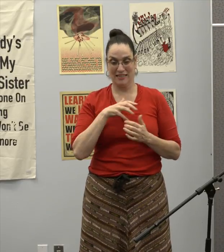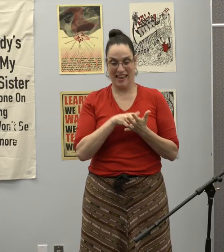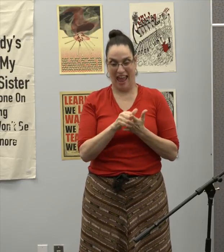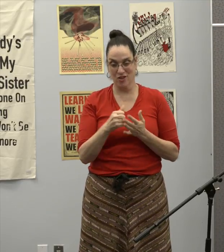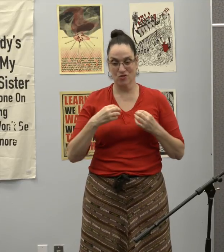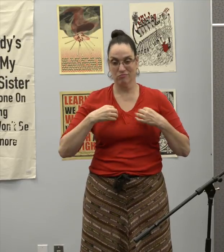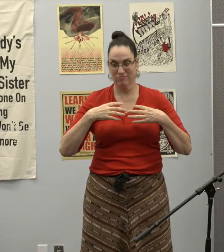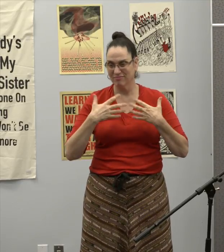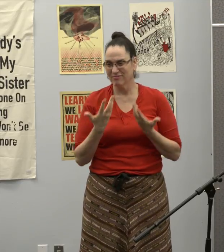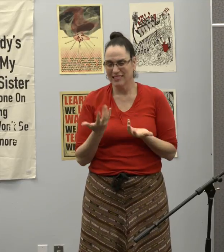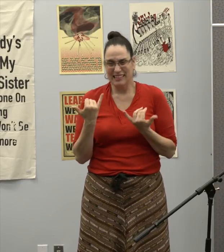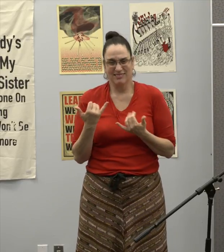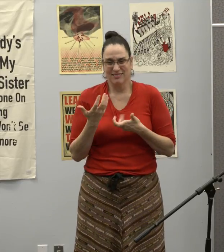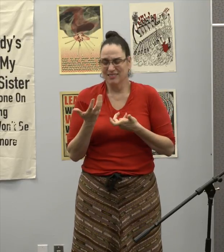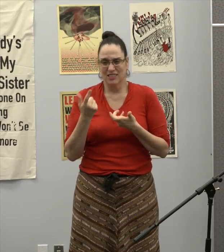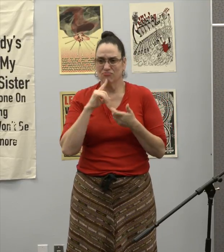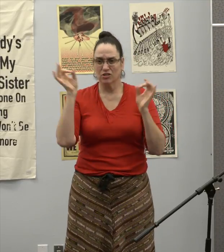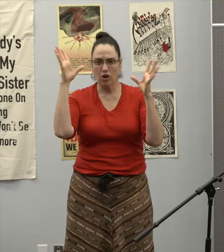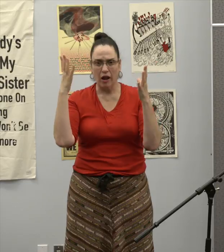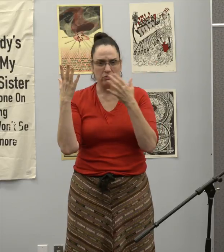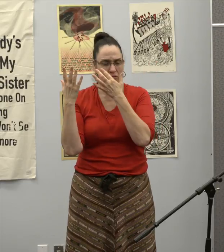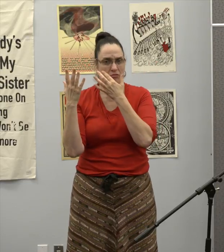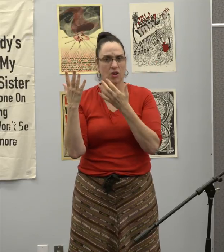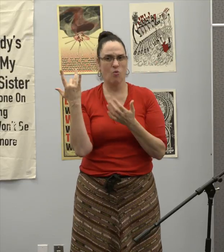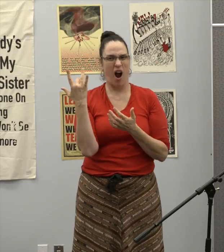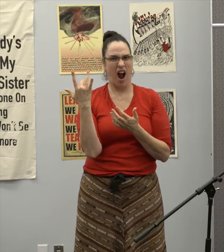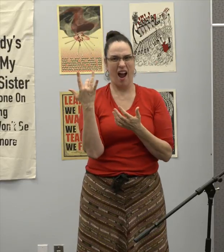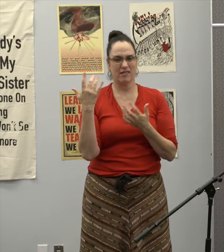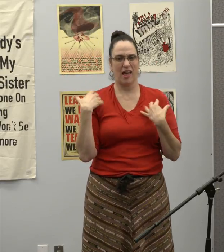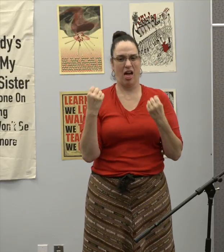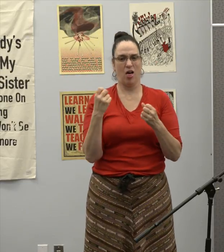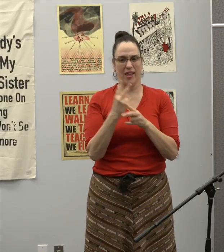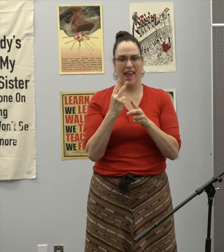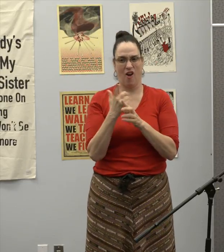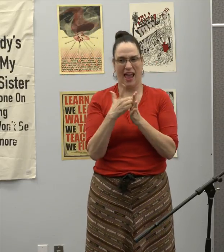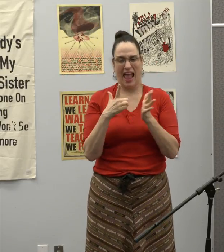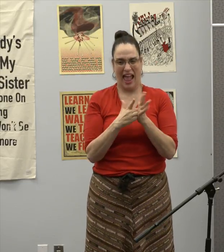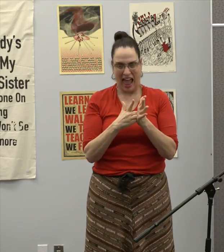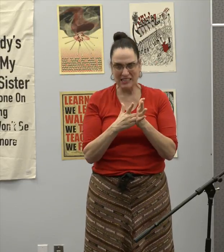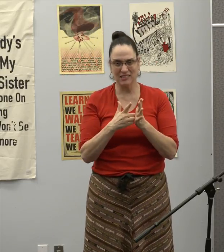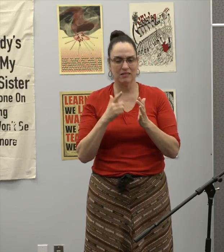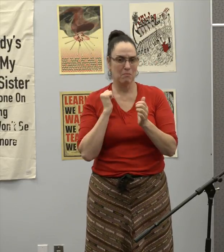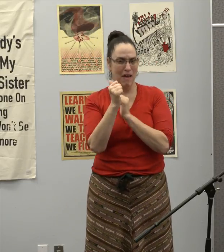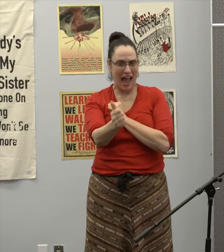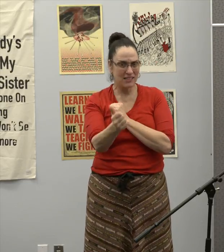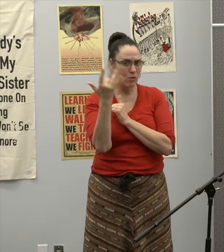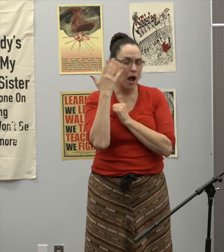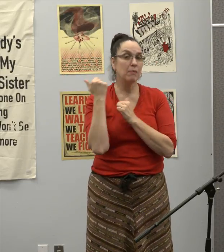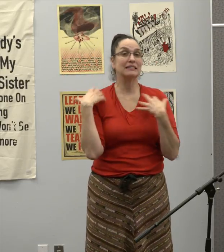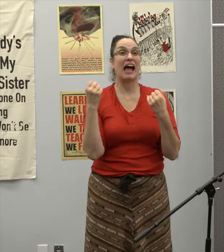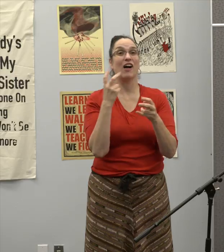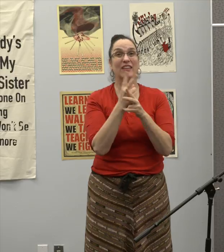an economic waste. Why was the Affordable Care Act passed in the first place? It's because health care costs in the United States as a percentage of